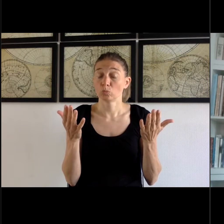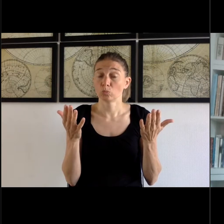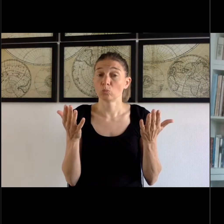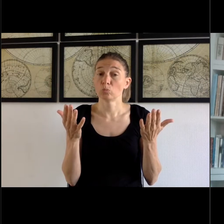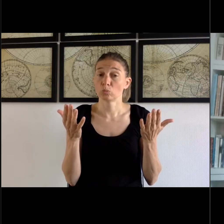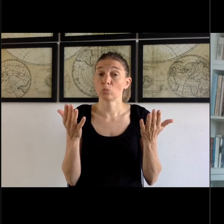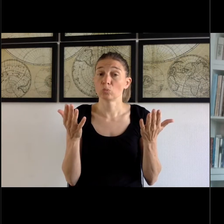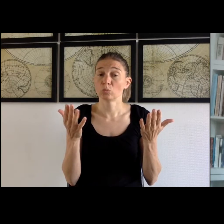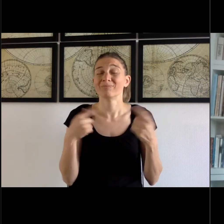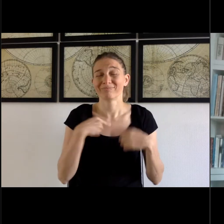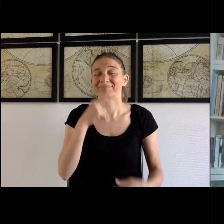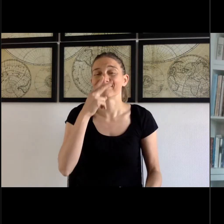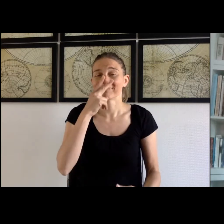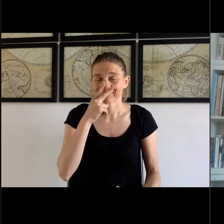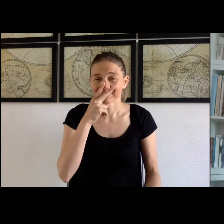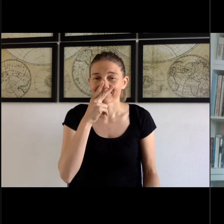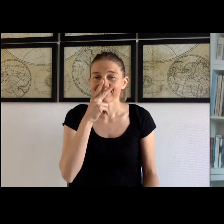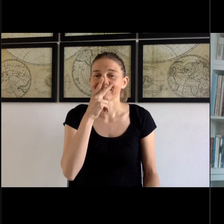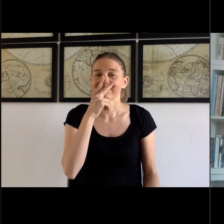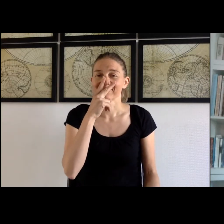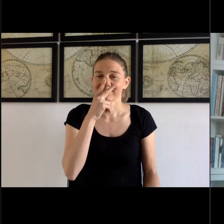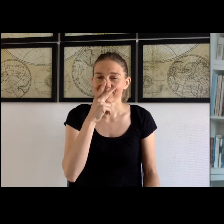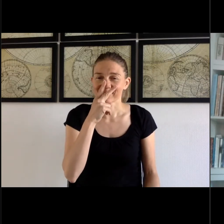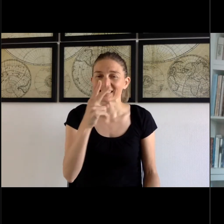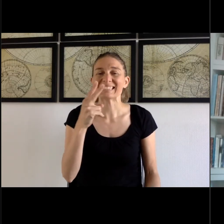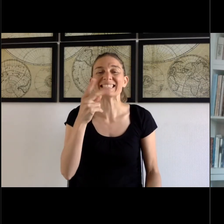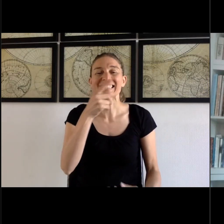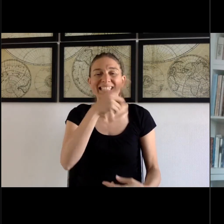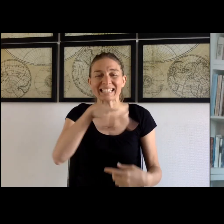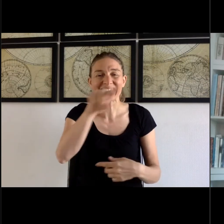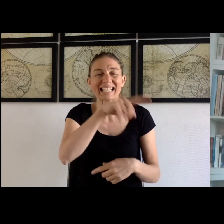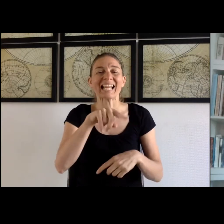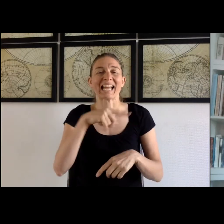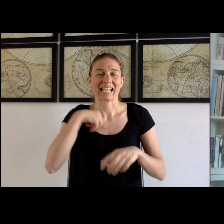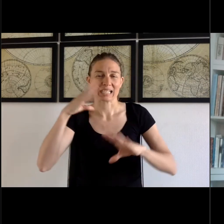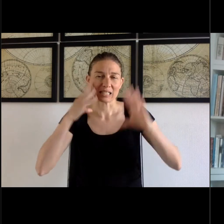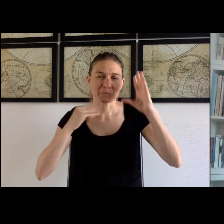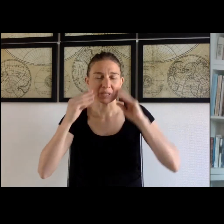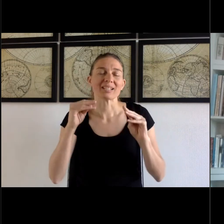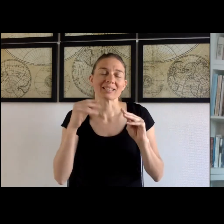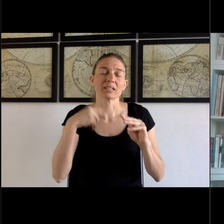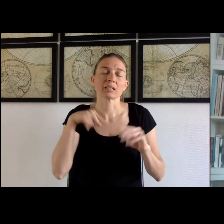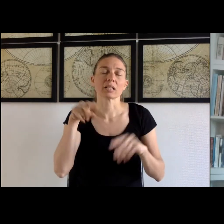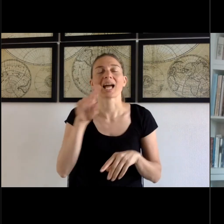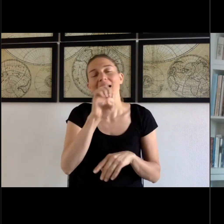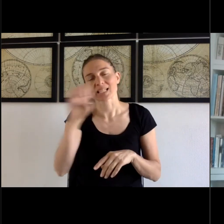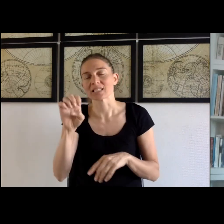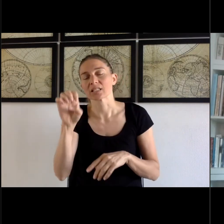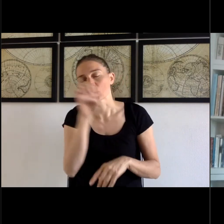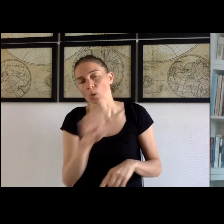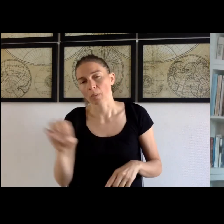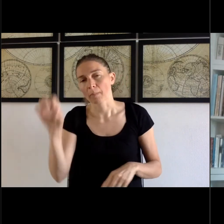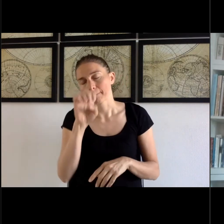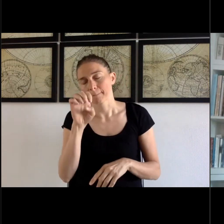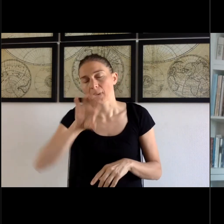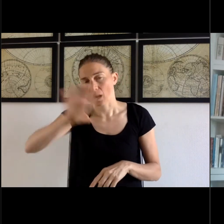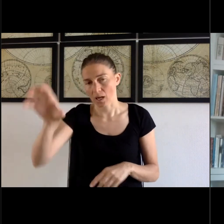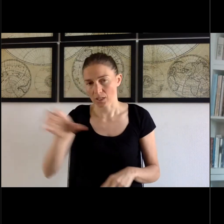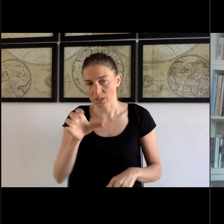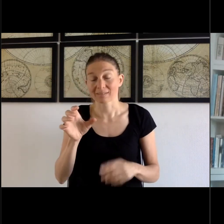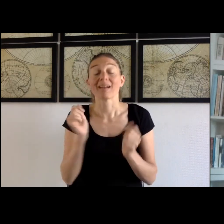more involved with. I'm much more involved with East European countries, and those East European